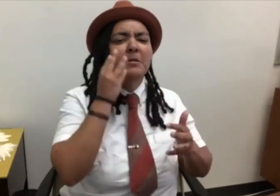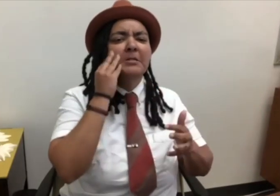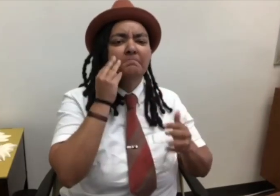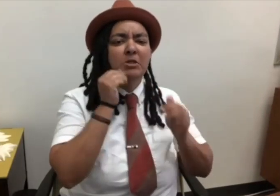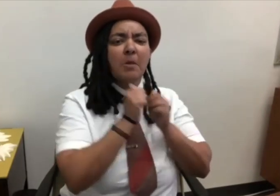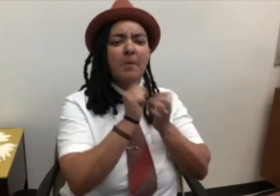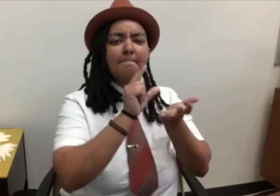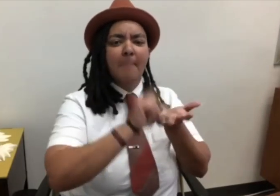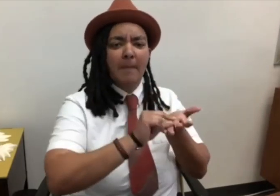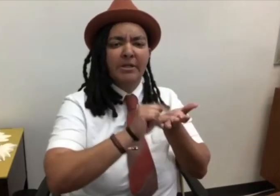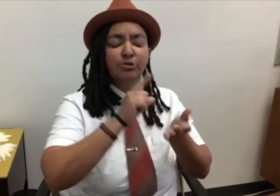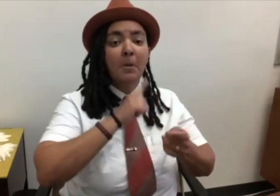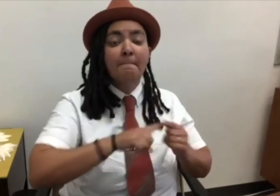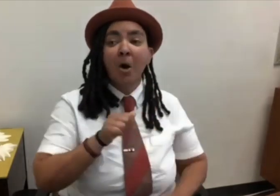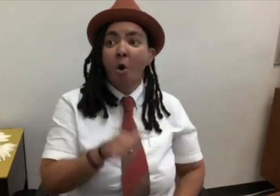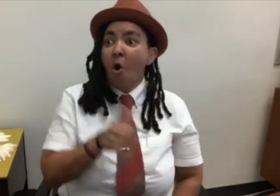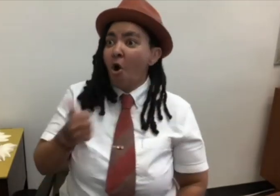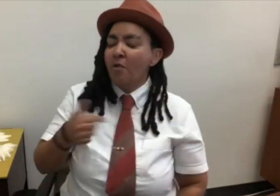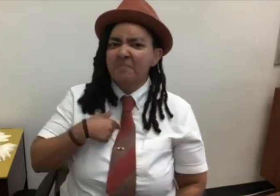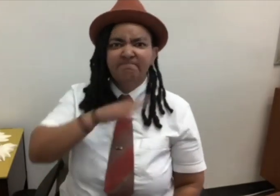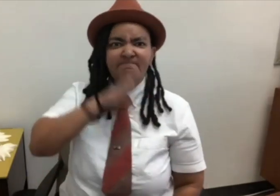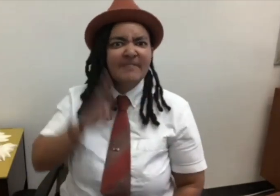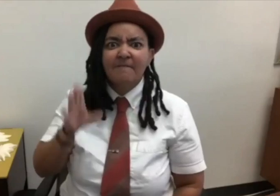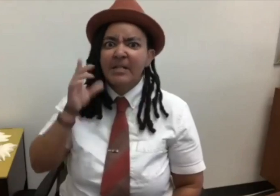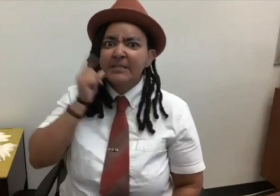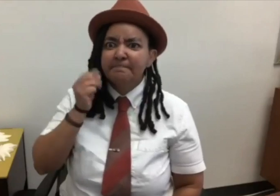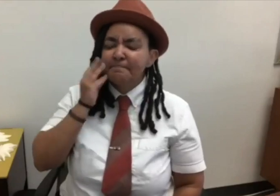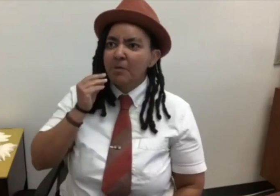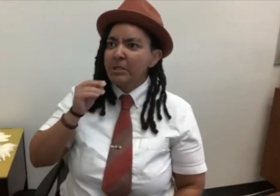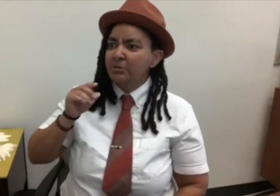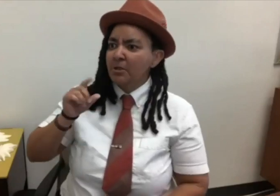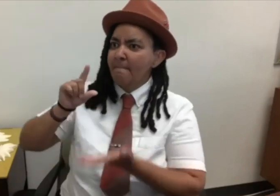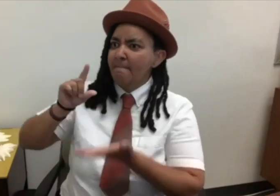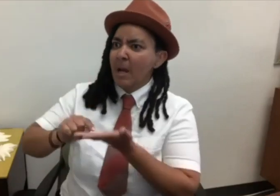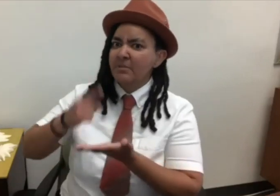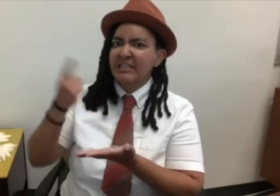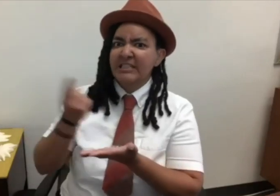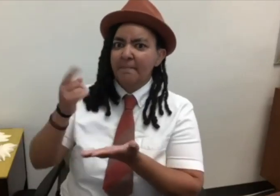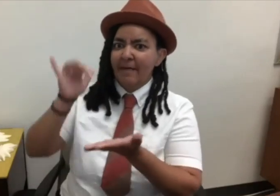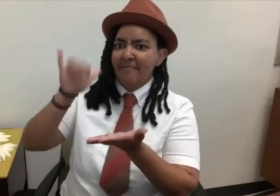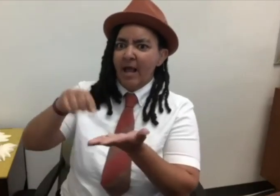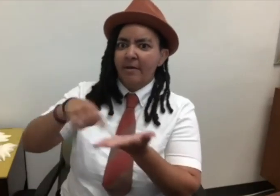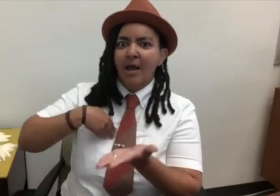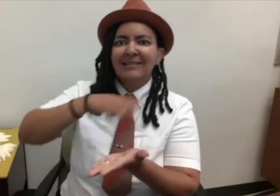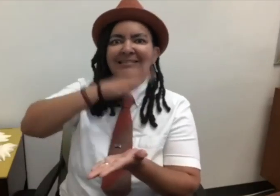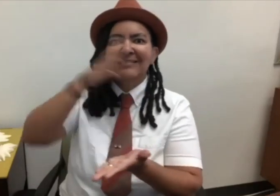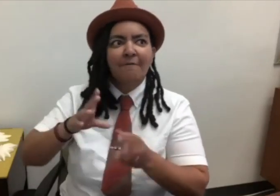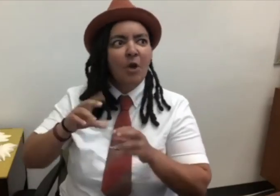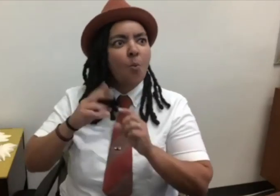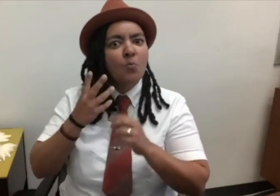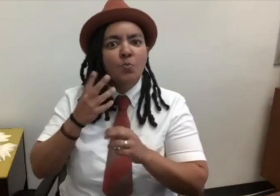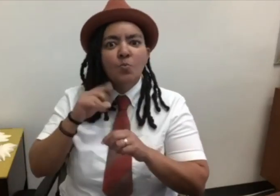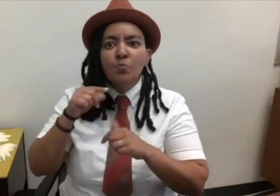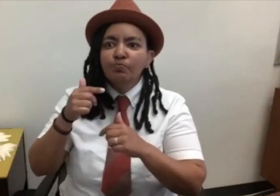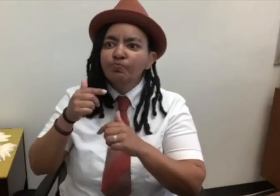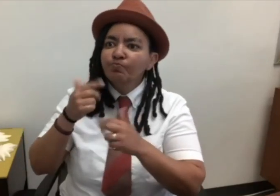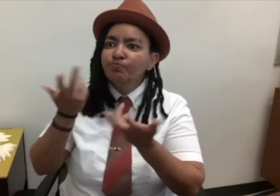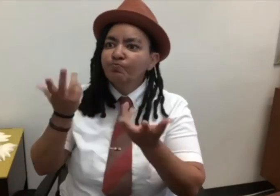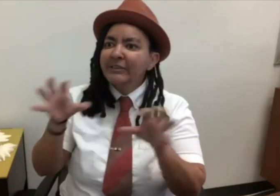other papers, and I had been experienced with publication, but I had never